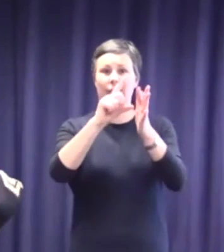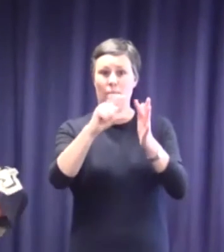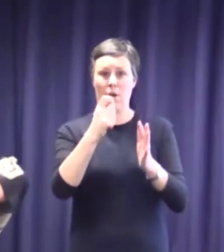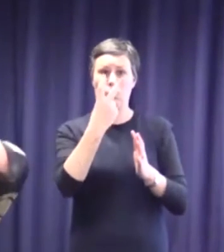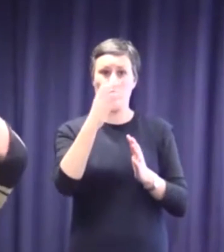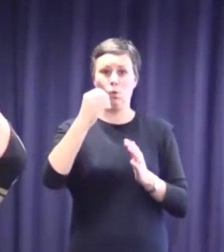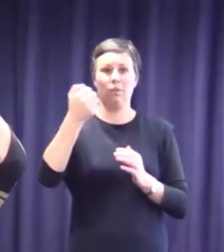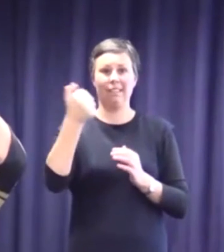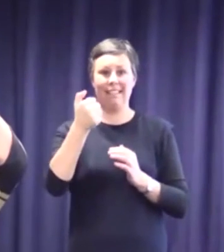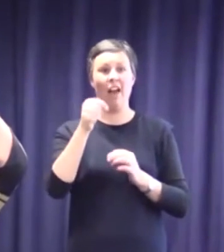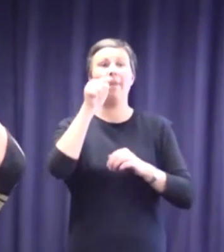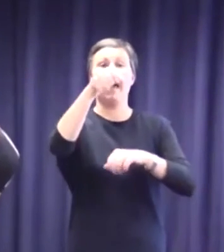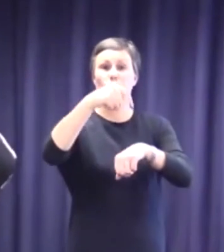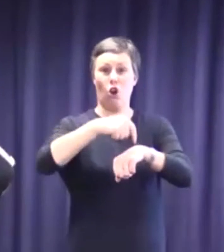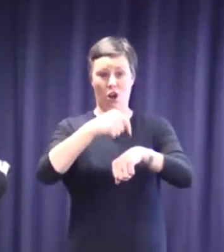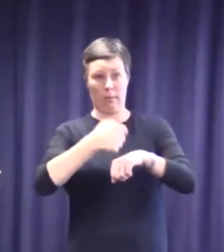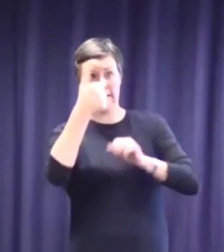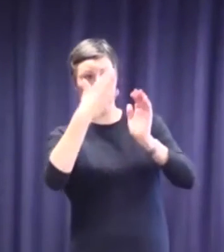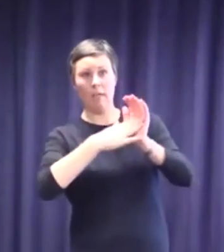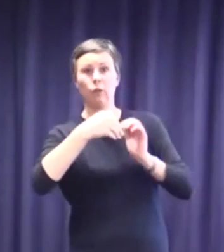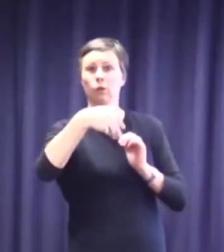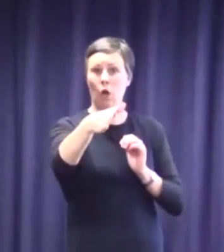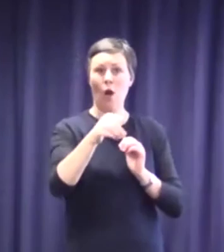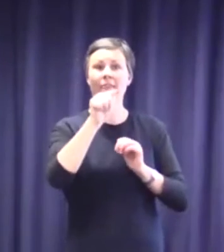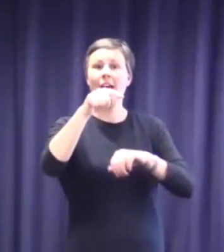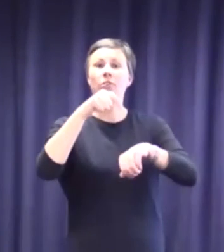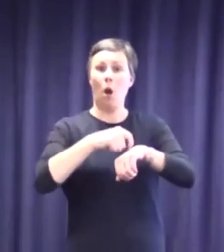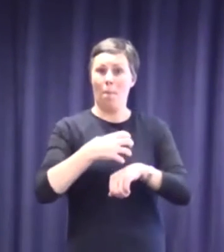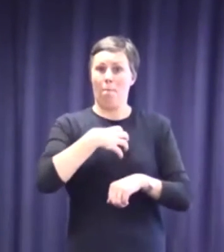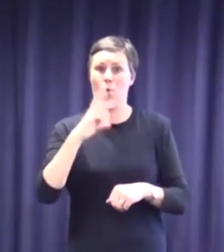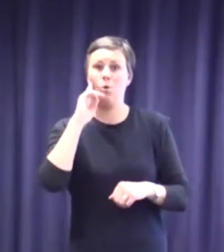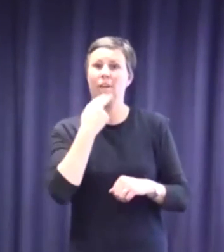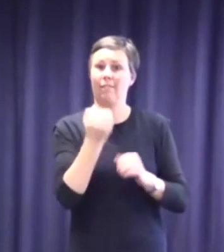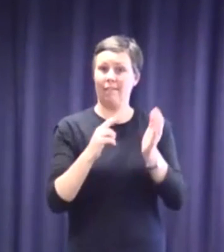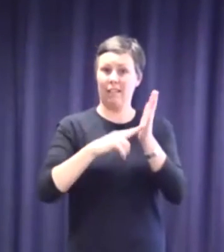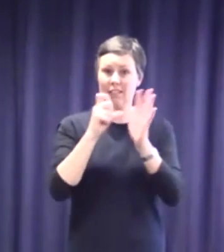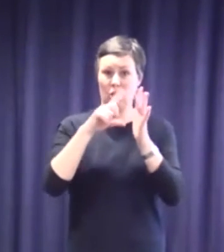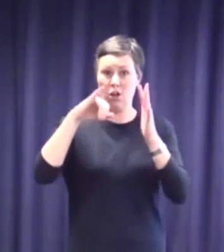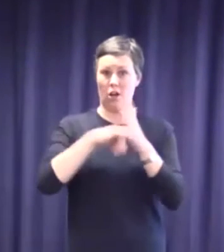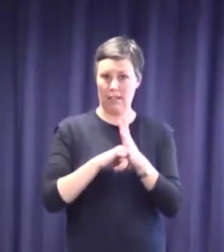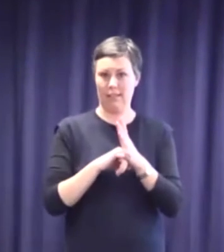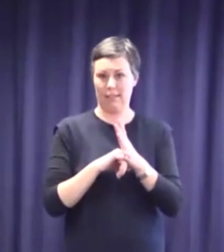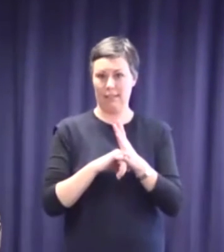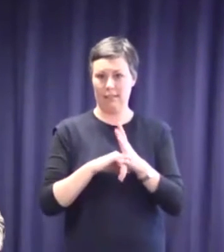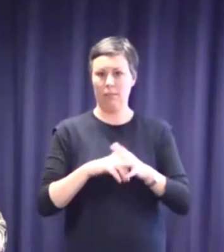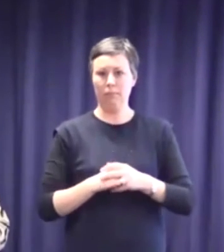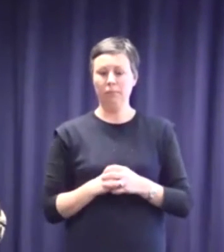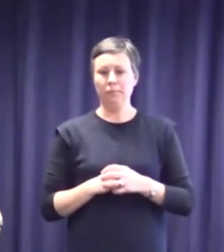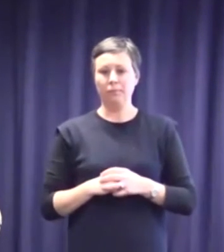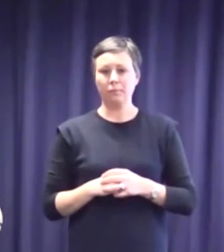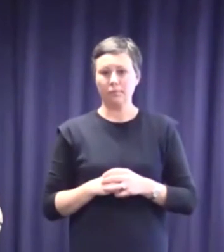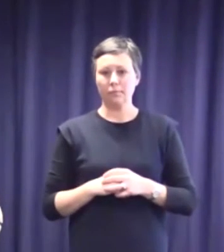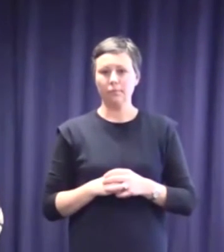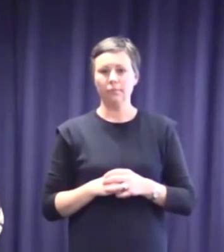that there will be more people with packages and that funding, more funding that was going to NABS will transition